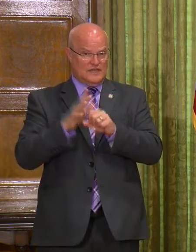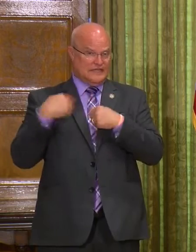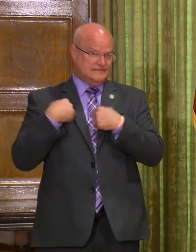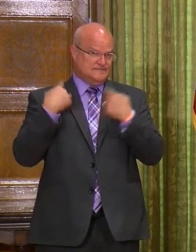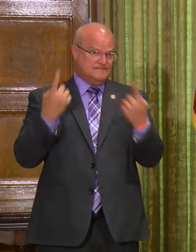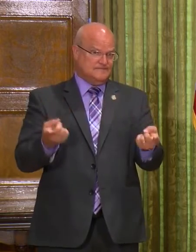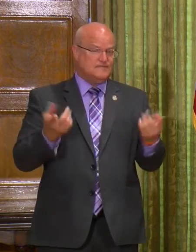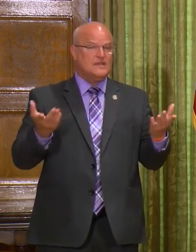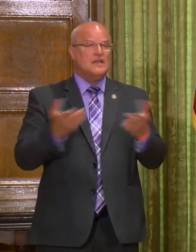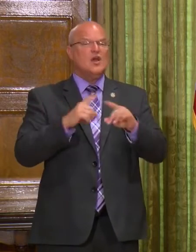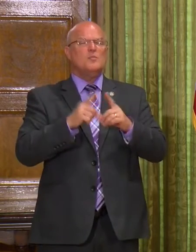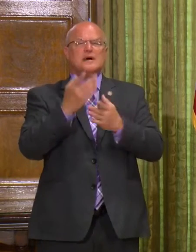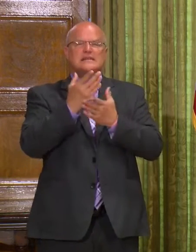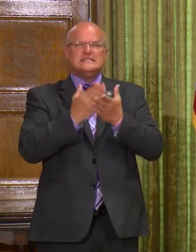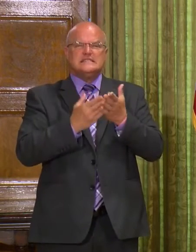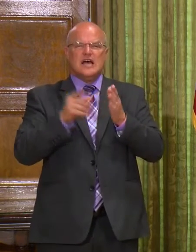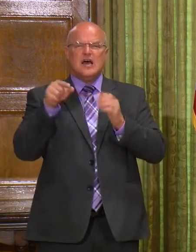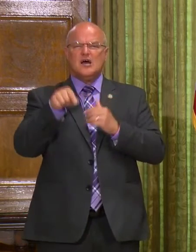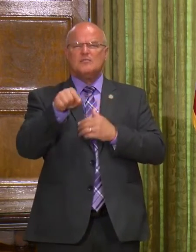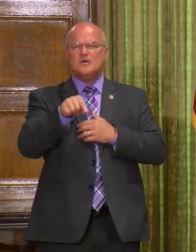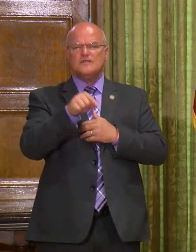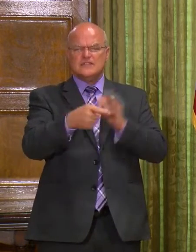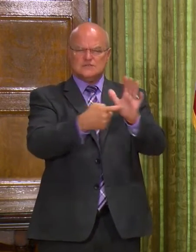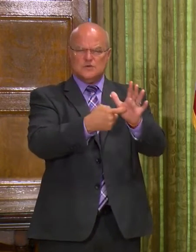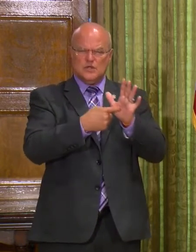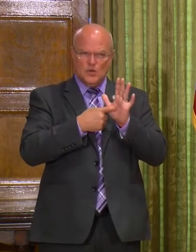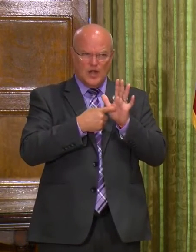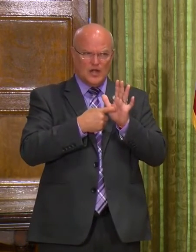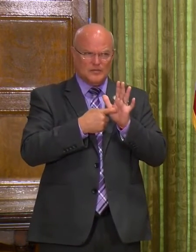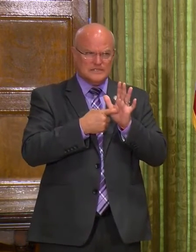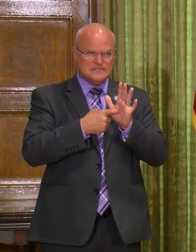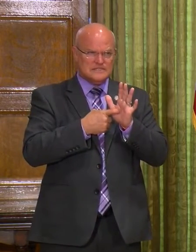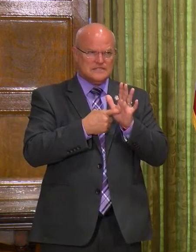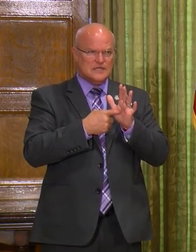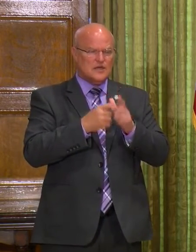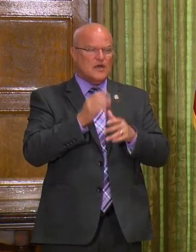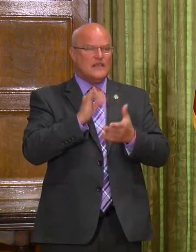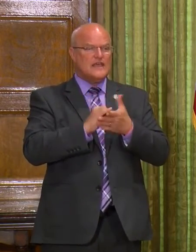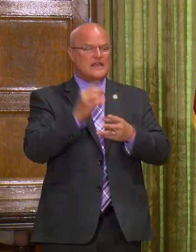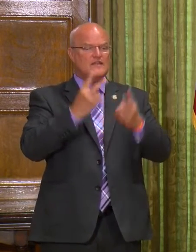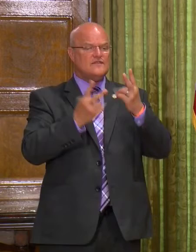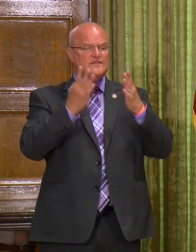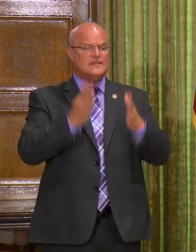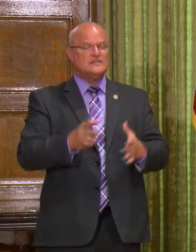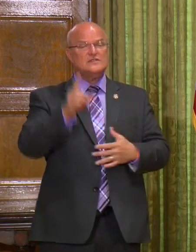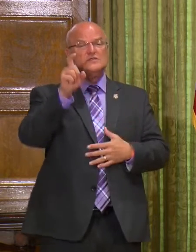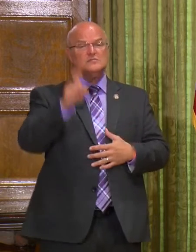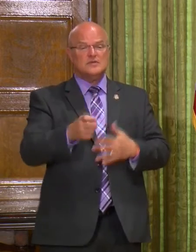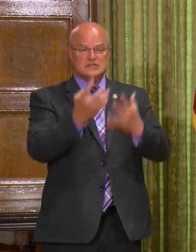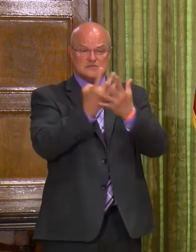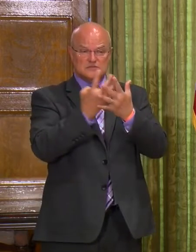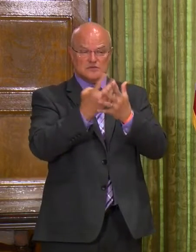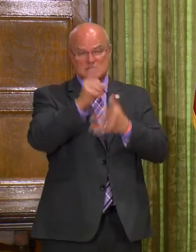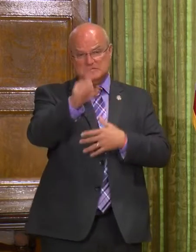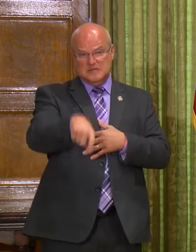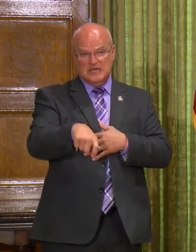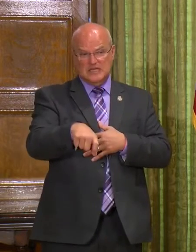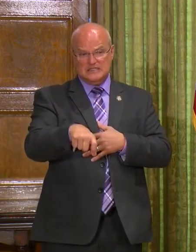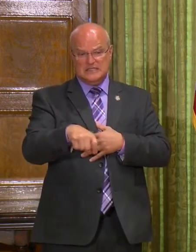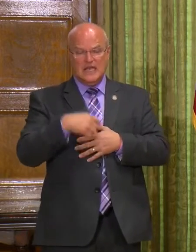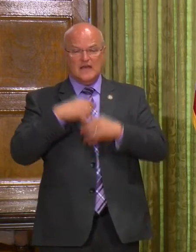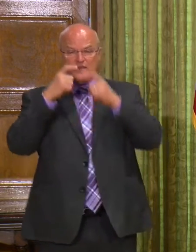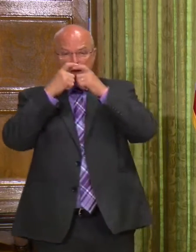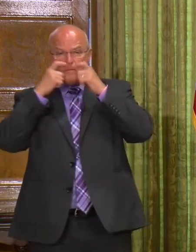COVID-19 here. But some of the requirements will be that visitors will have to be screened. They'll have to